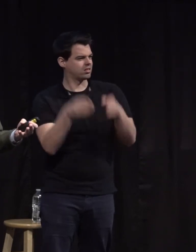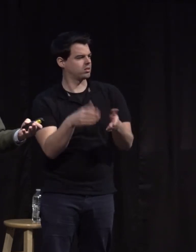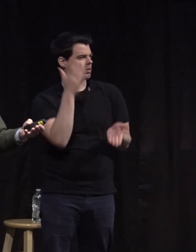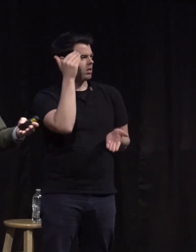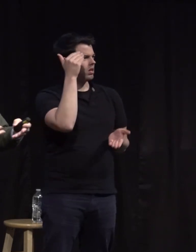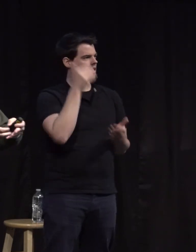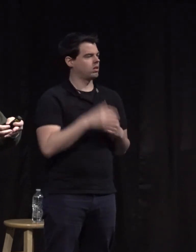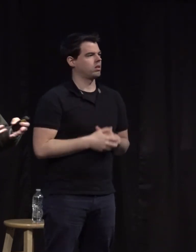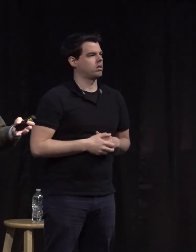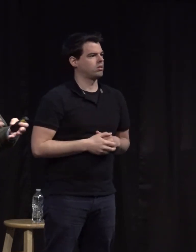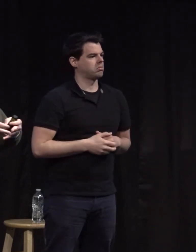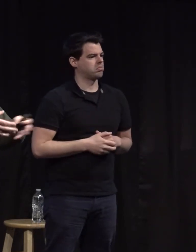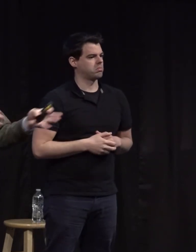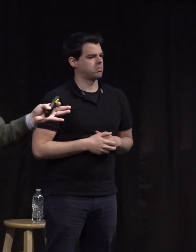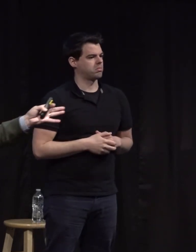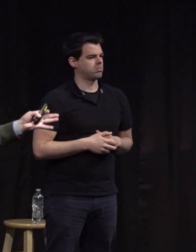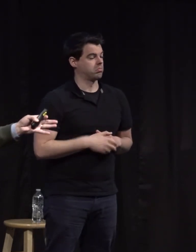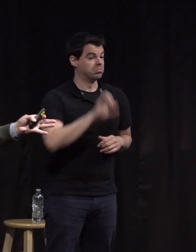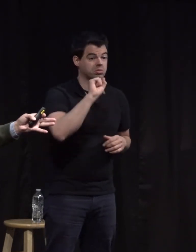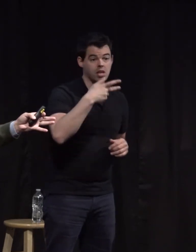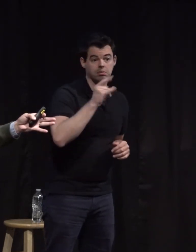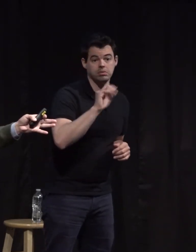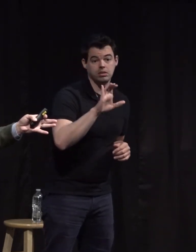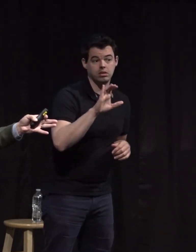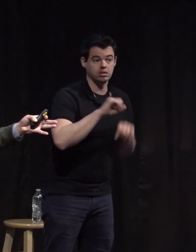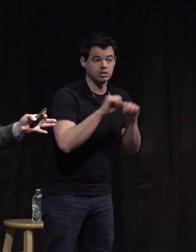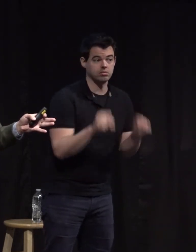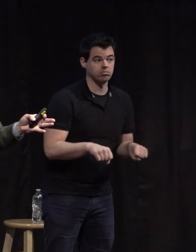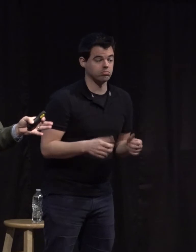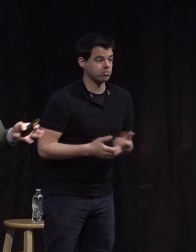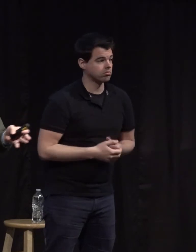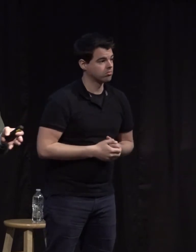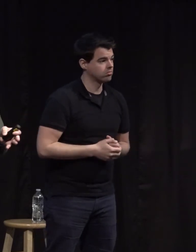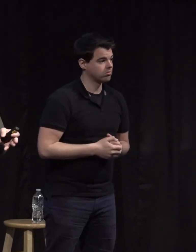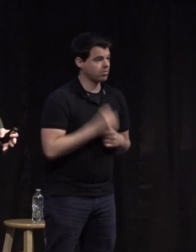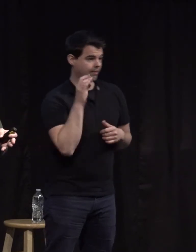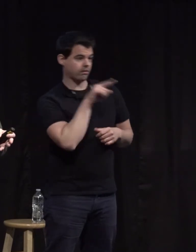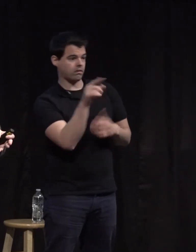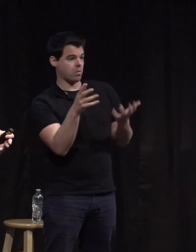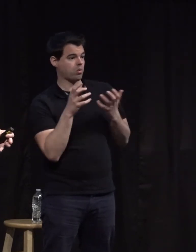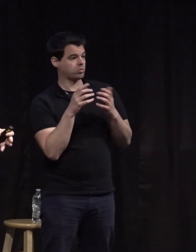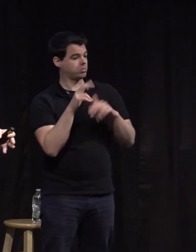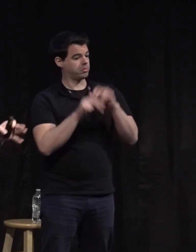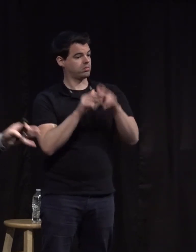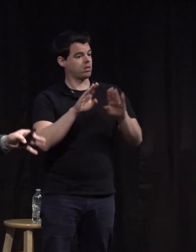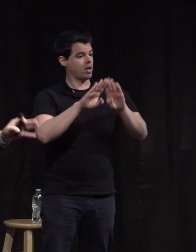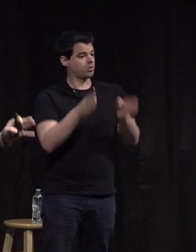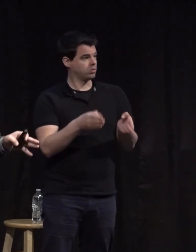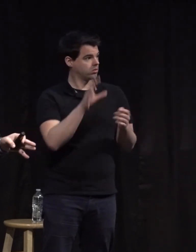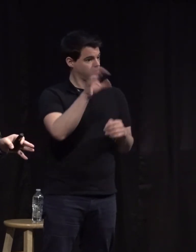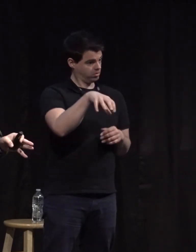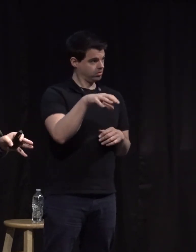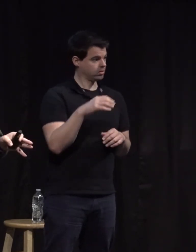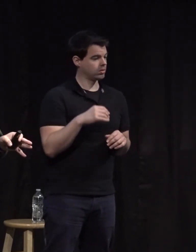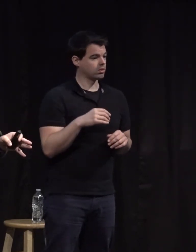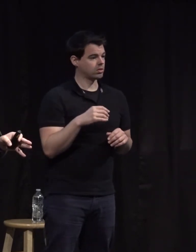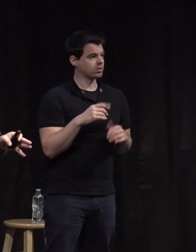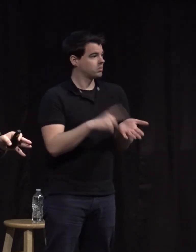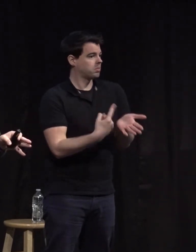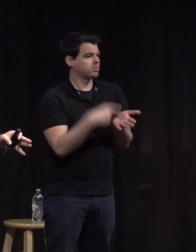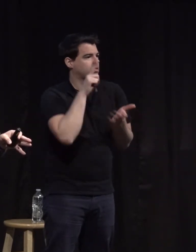But you, if you want to go out and build a house, the municipality where you live might not even let you use one of